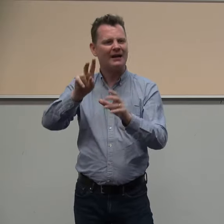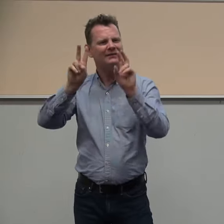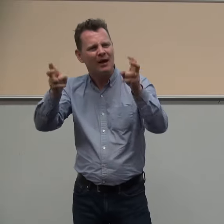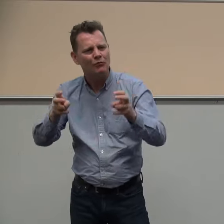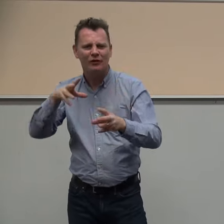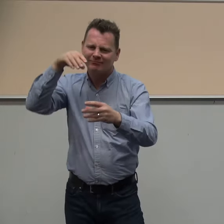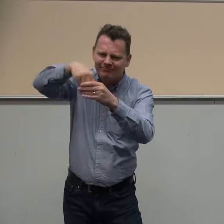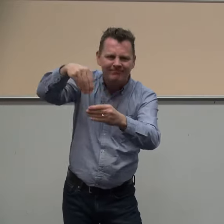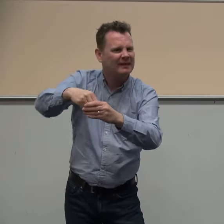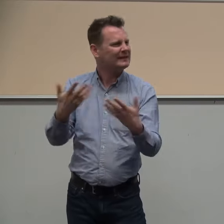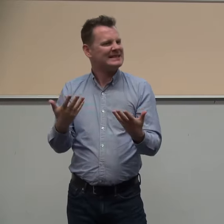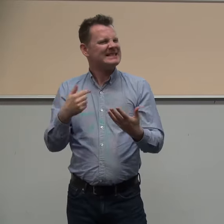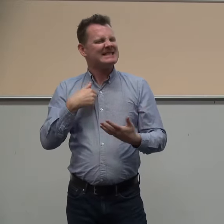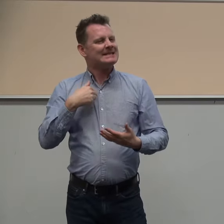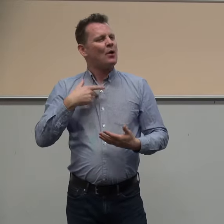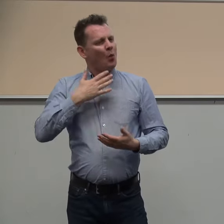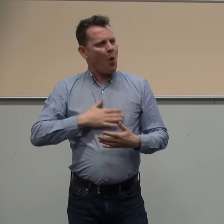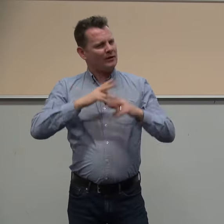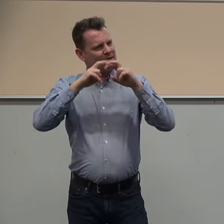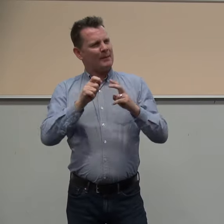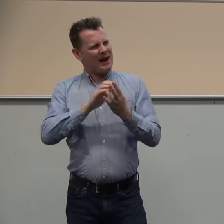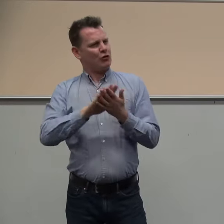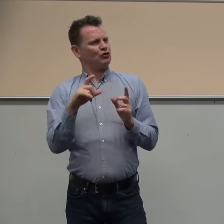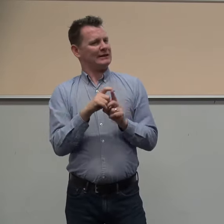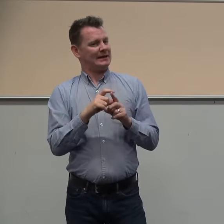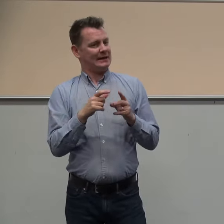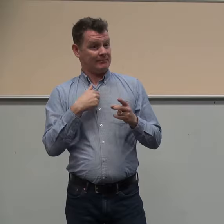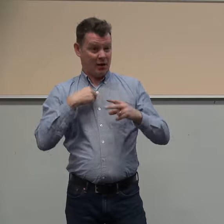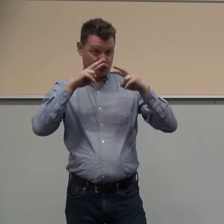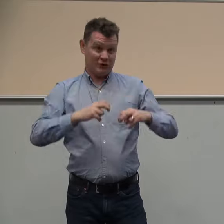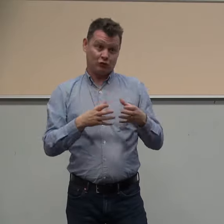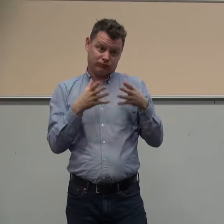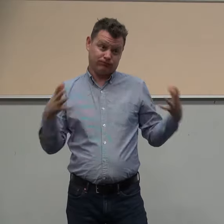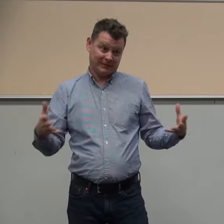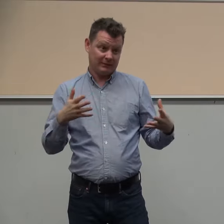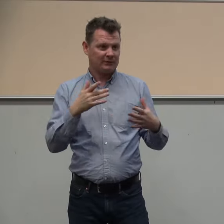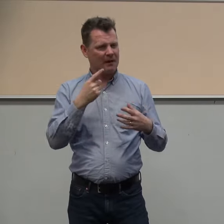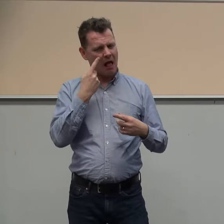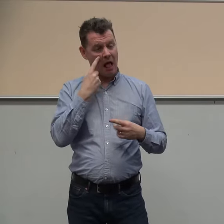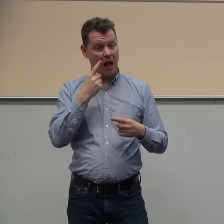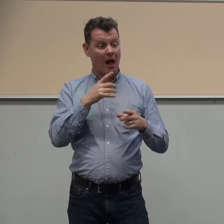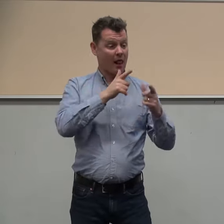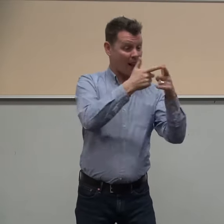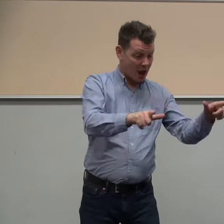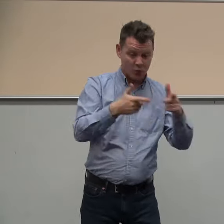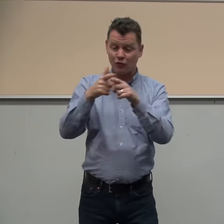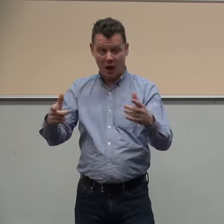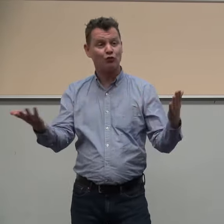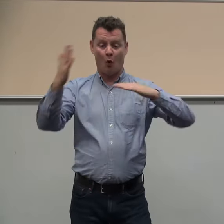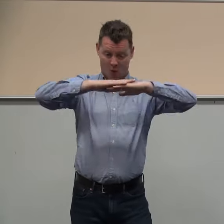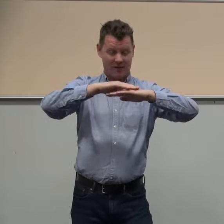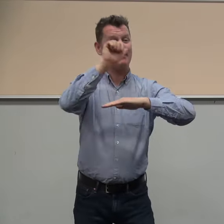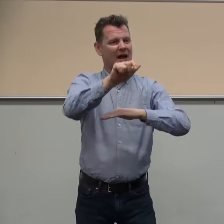to do a PhD, so I could start to look at how cultures could overlap as well as languages, and start to